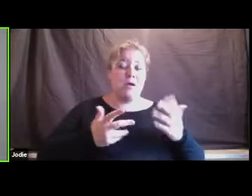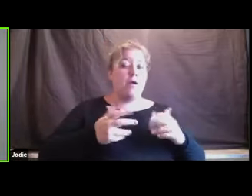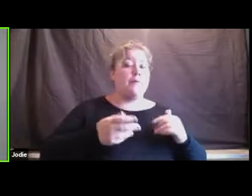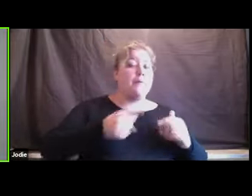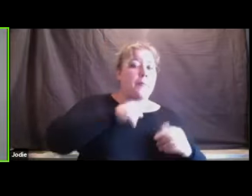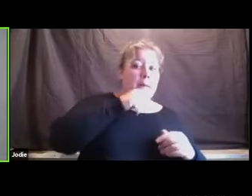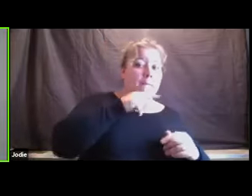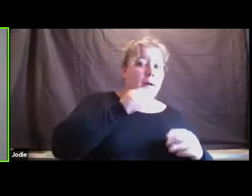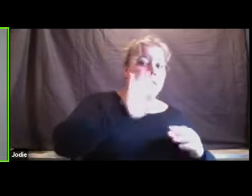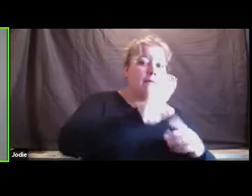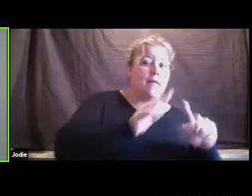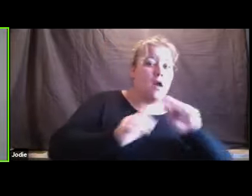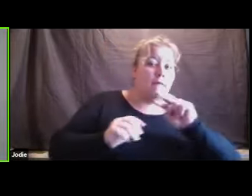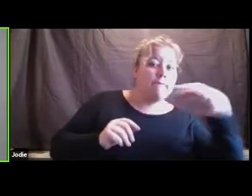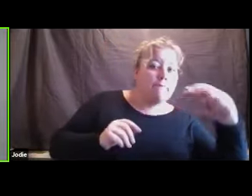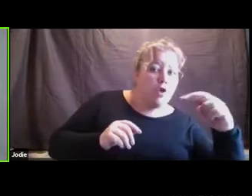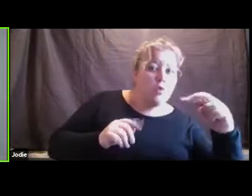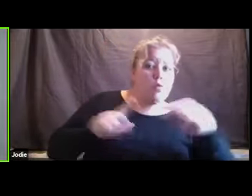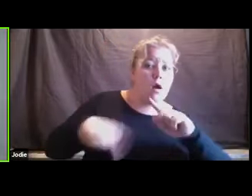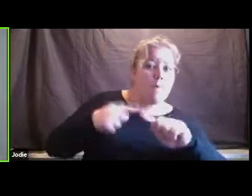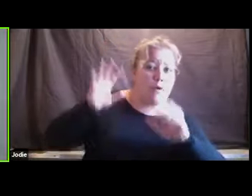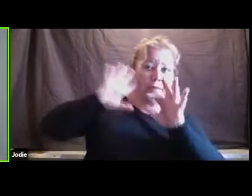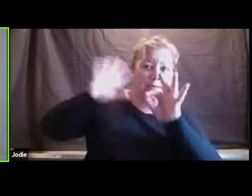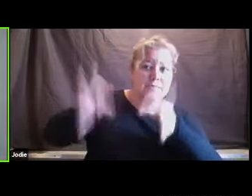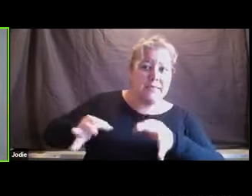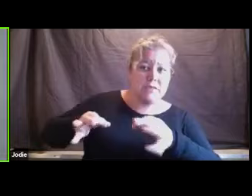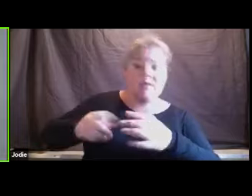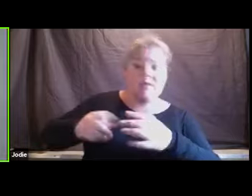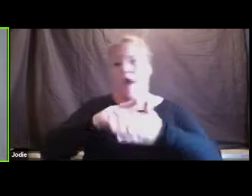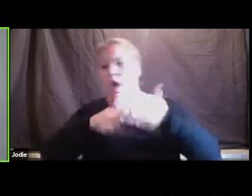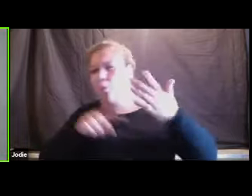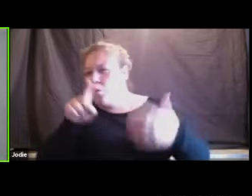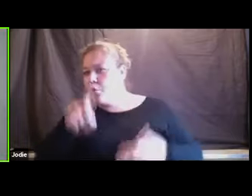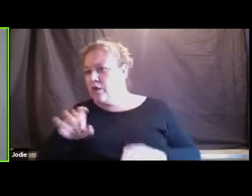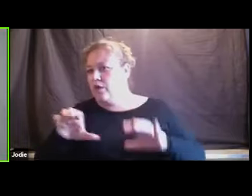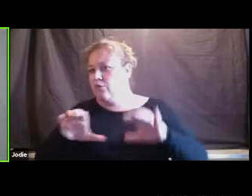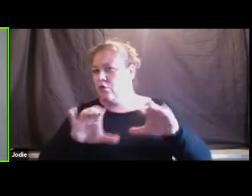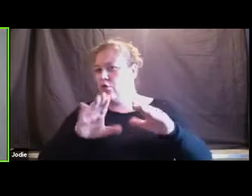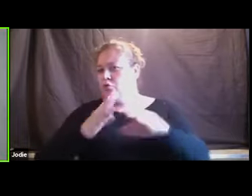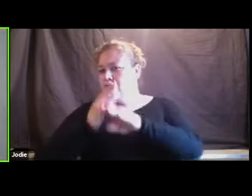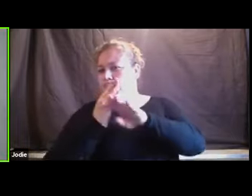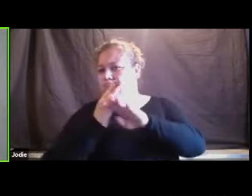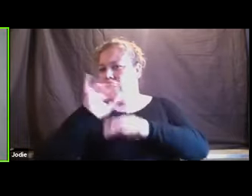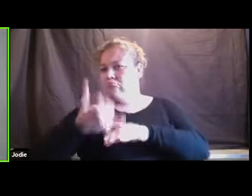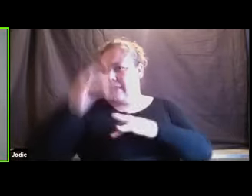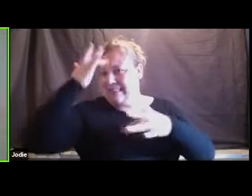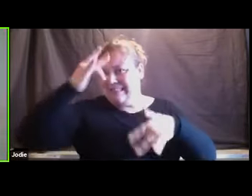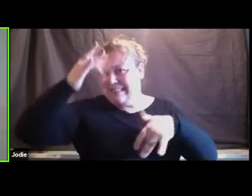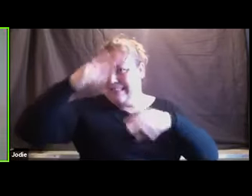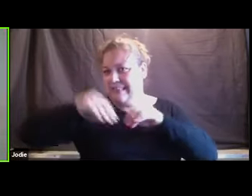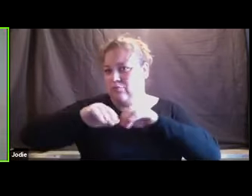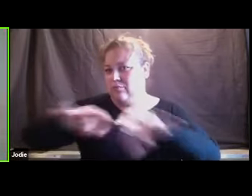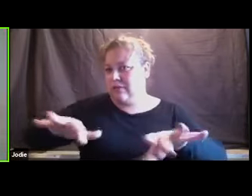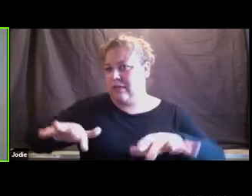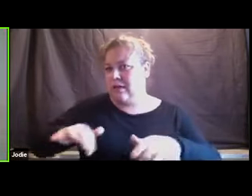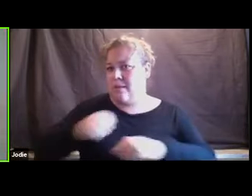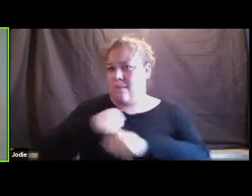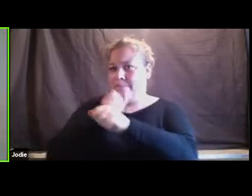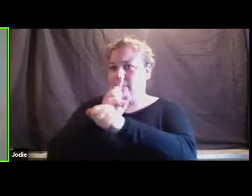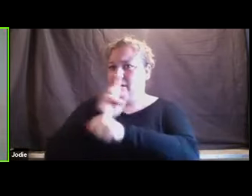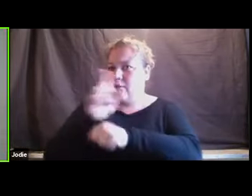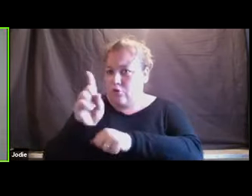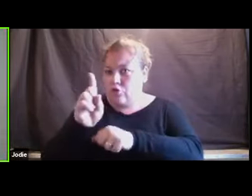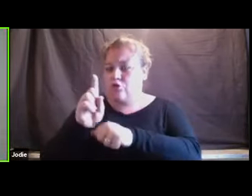be about such a decision, and what do we need to do to prevent disease and make sure we are assuring the safety